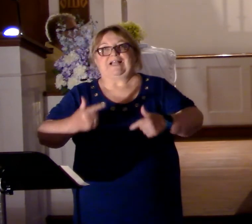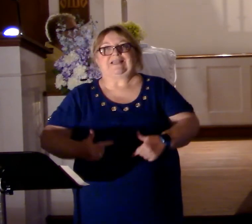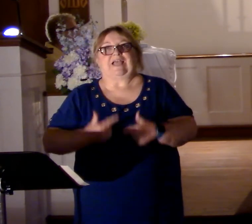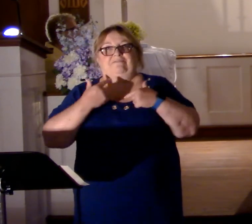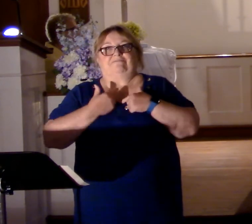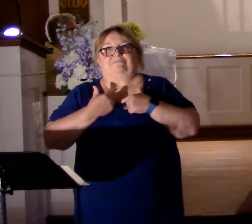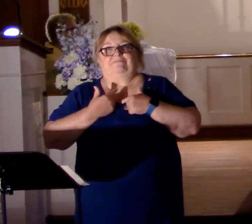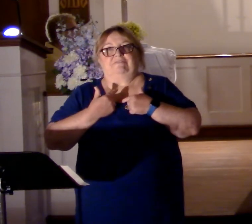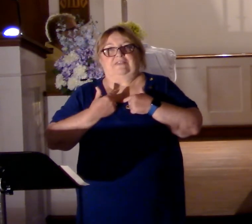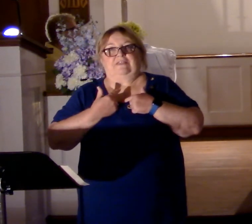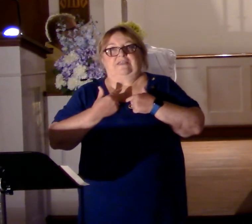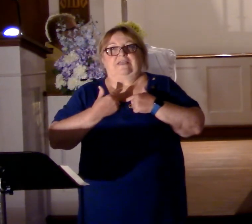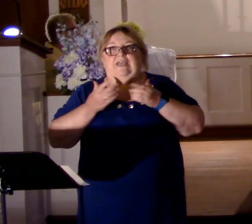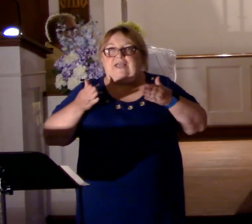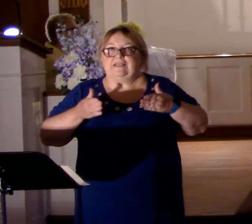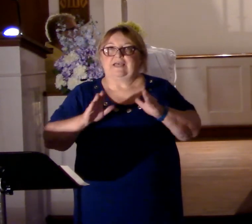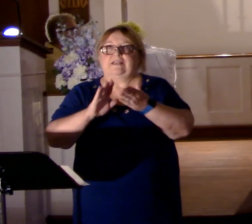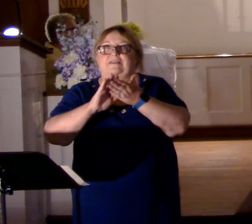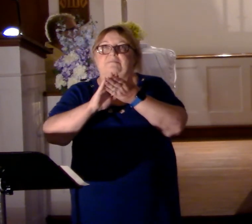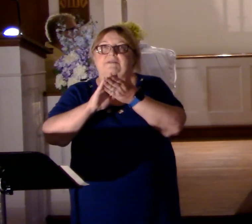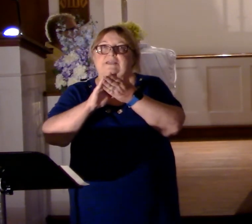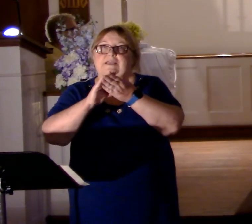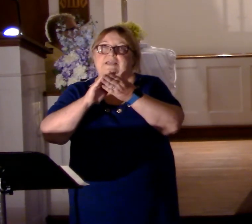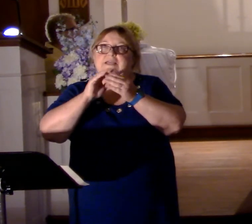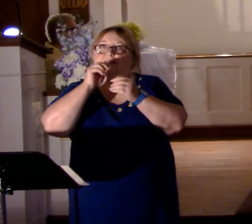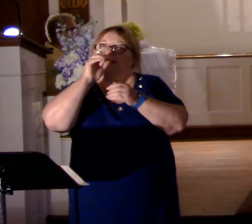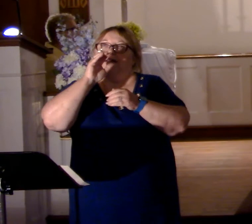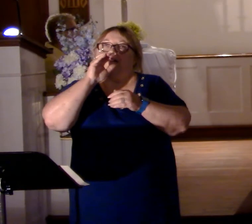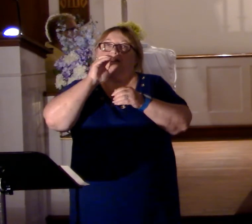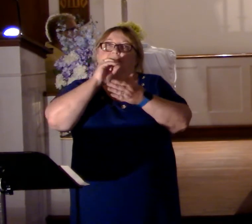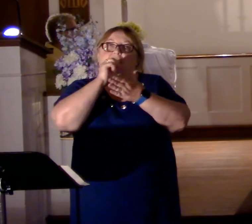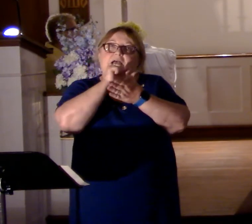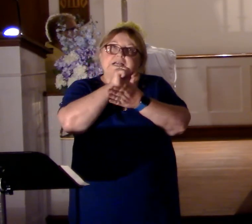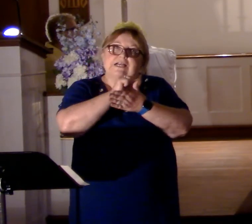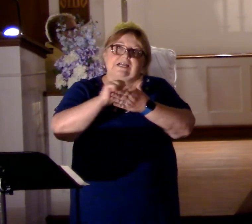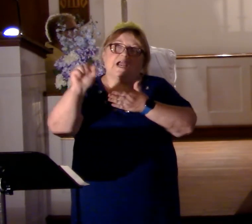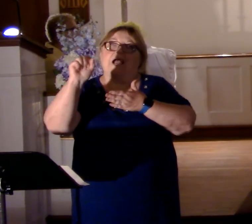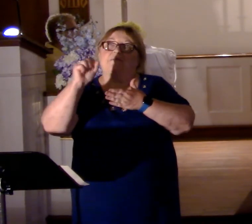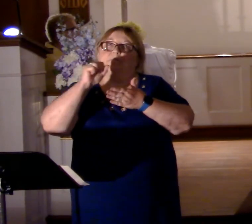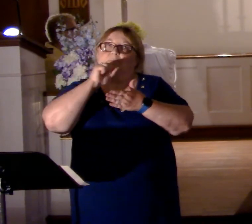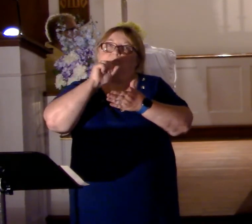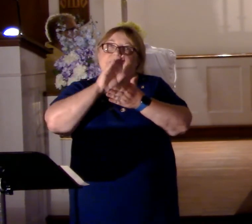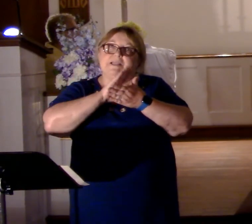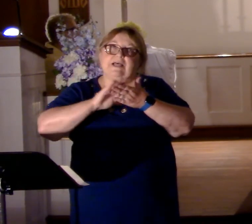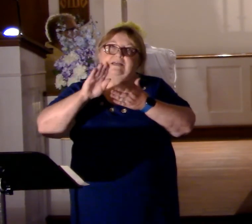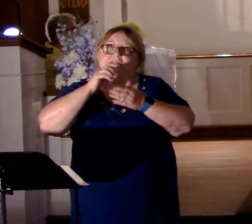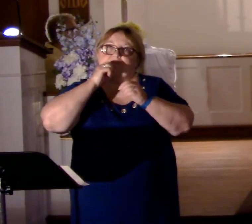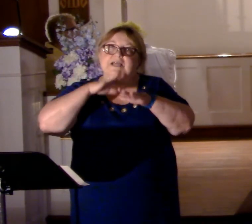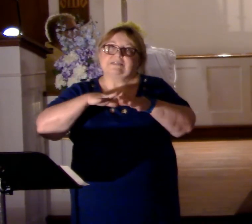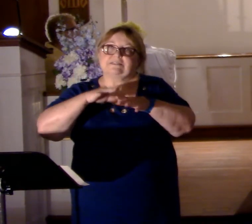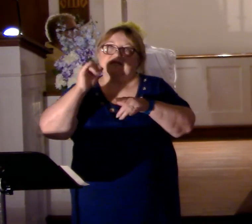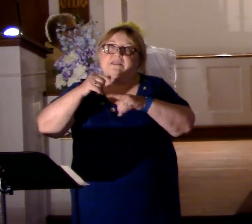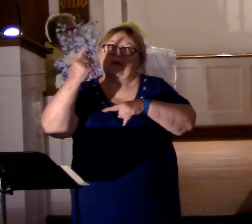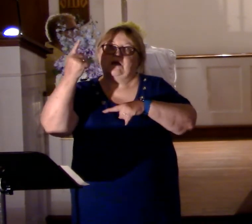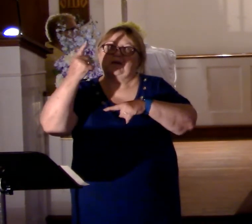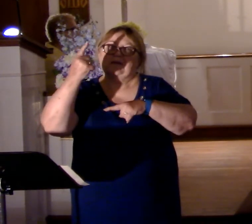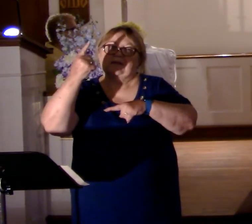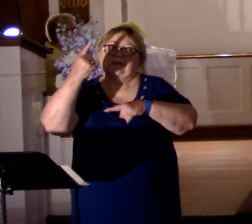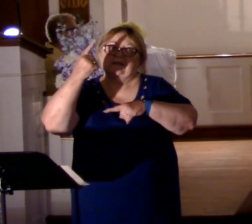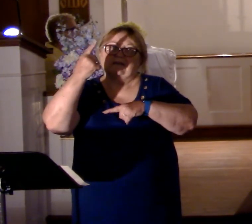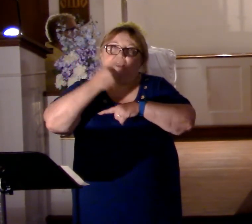life and let it be consecrated, Lord, to thee. Take my moments and my